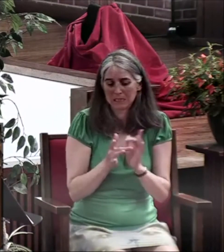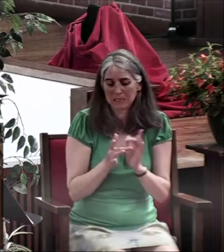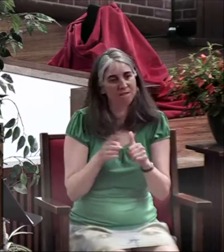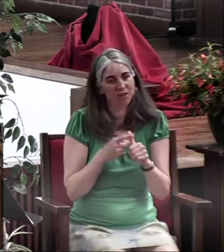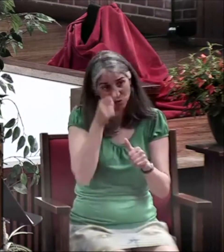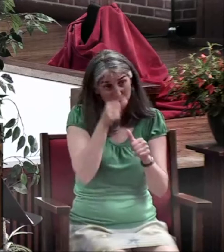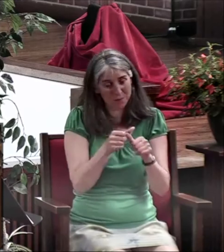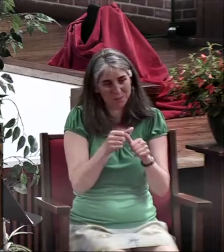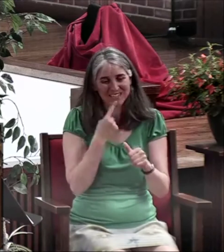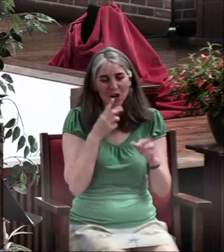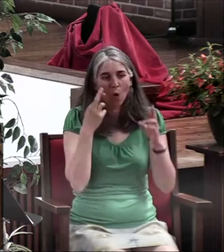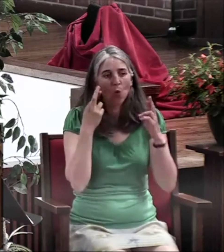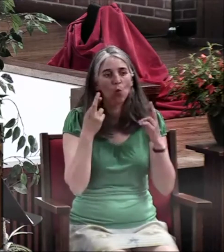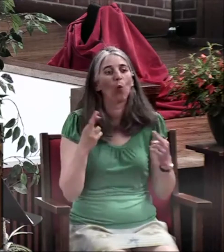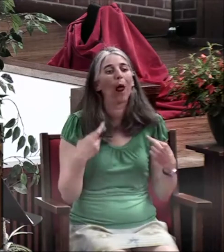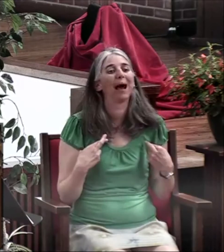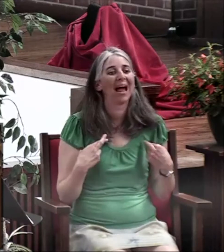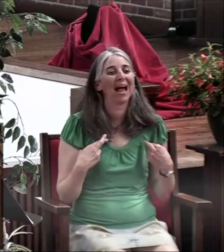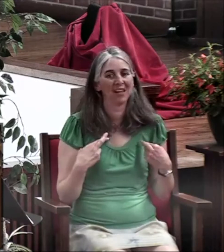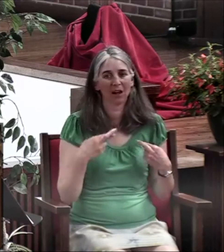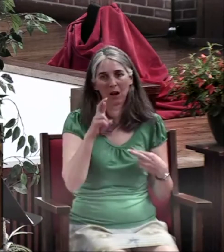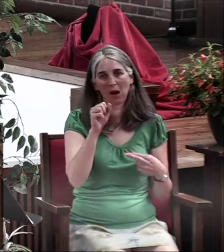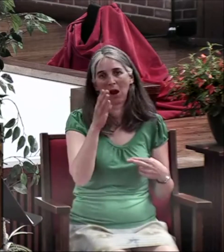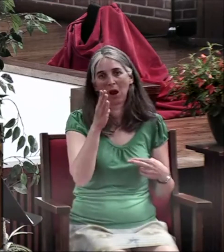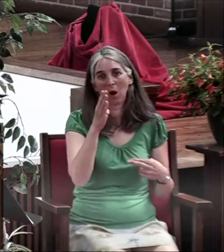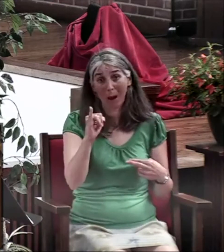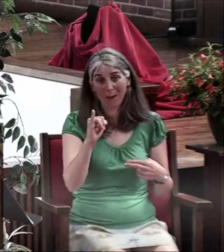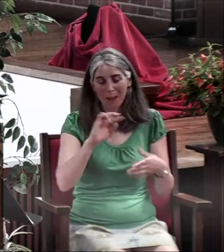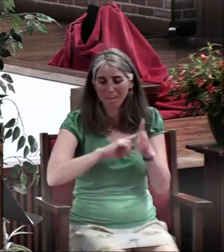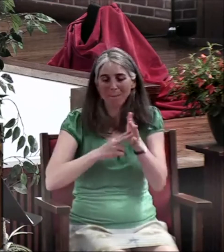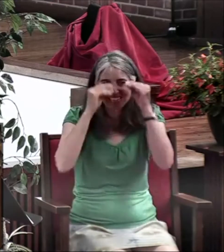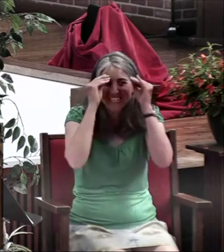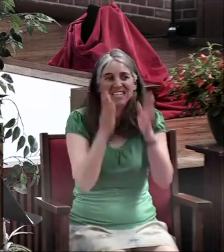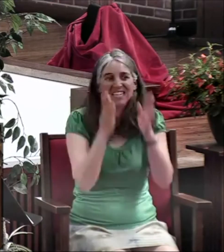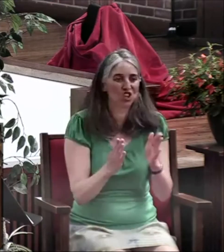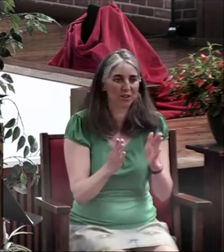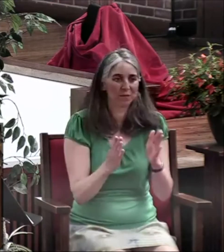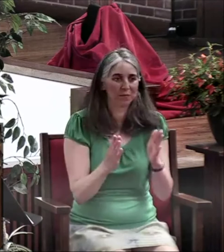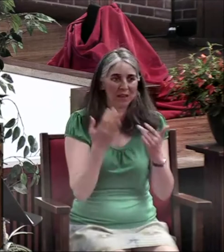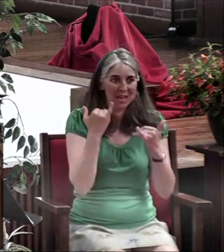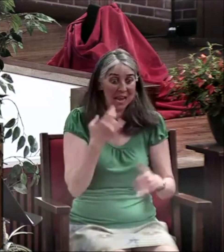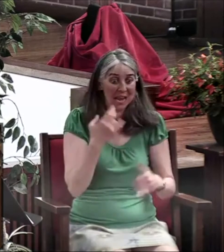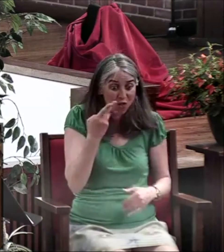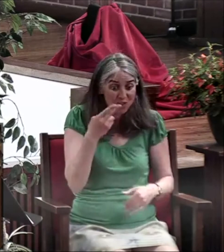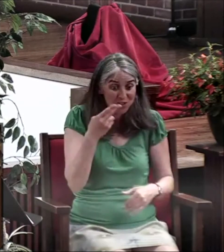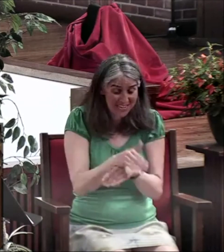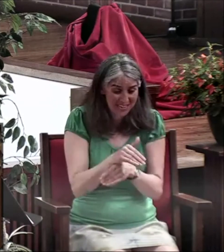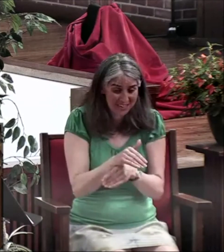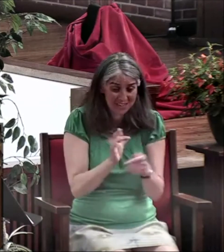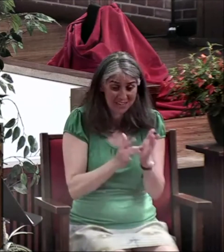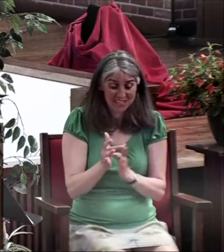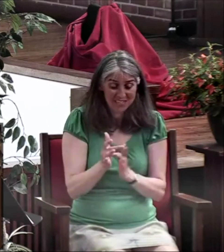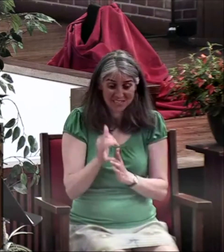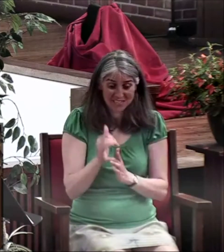He's a rabbi, which means teacher. Now, it's Thursday night. Jesus is about to be crucified, and they're calling,